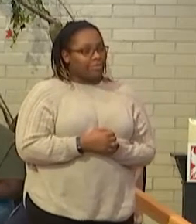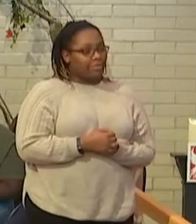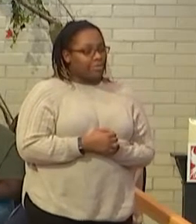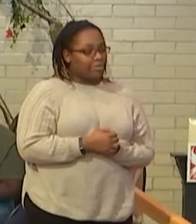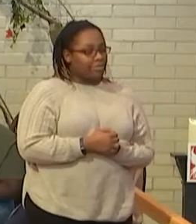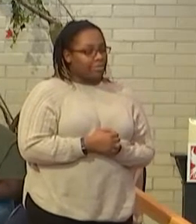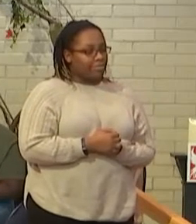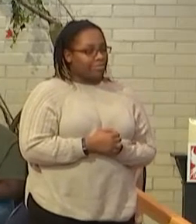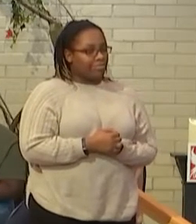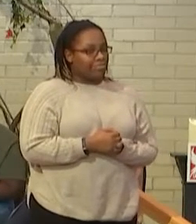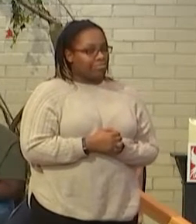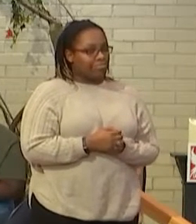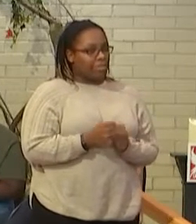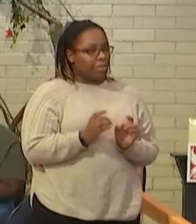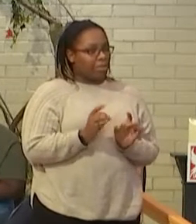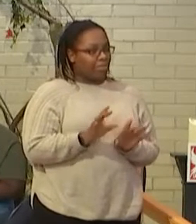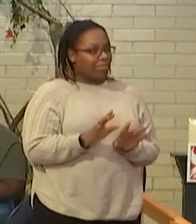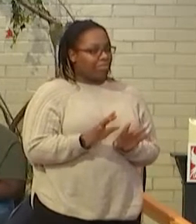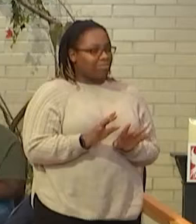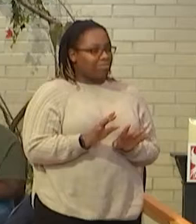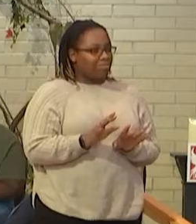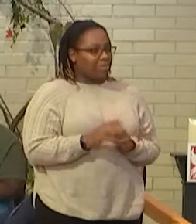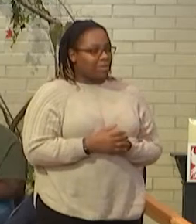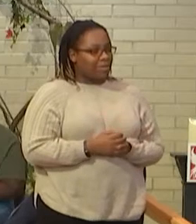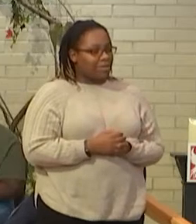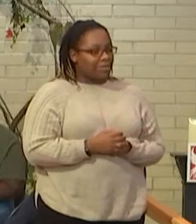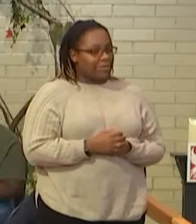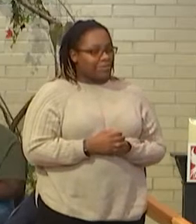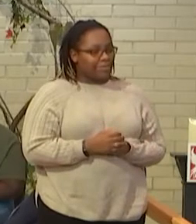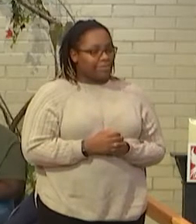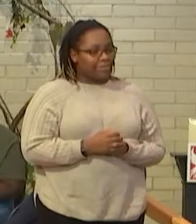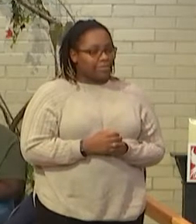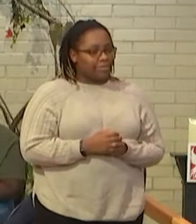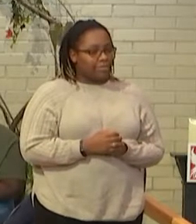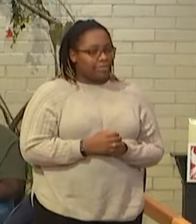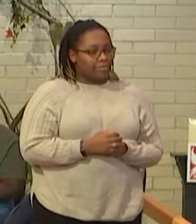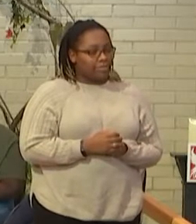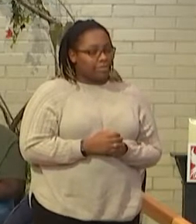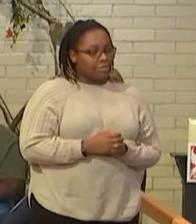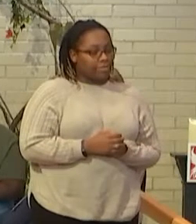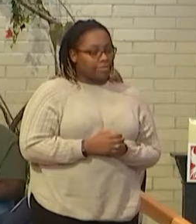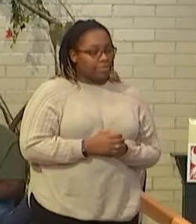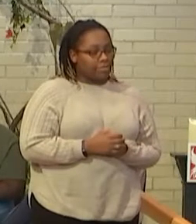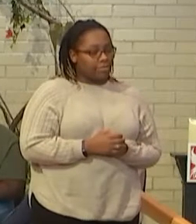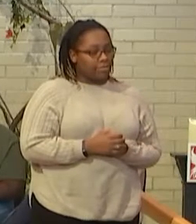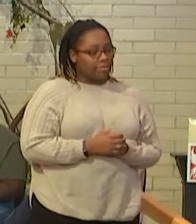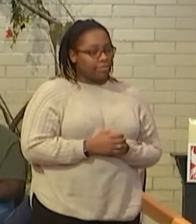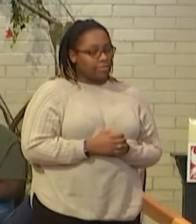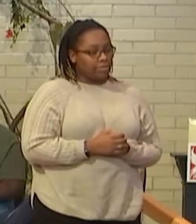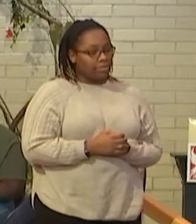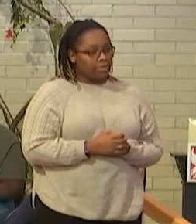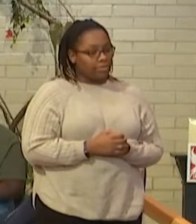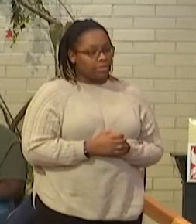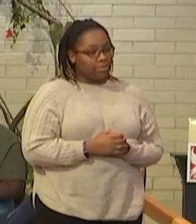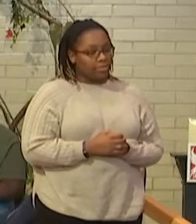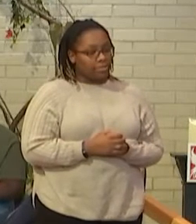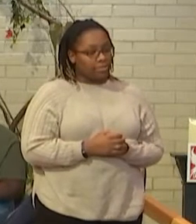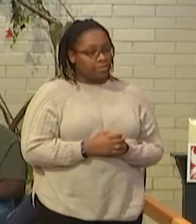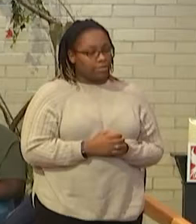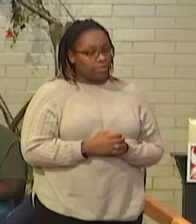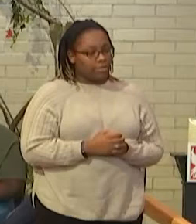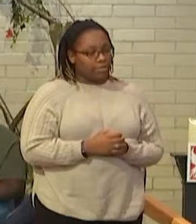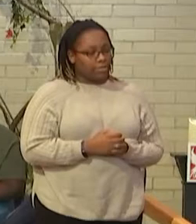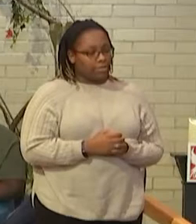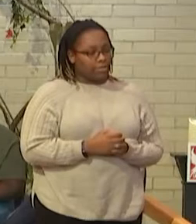I actually don't like using that word, just because of I suppose, the connotations that are behind